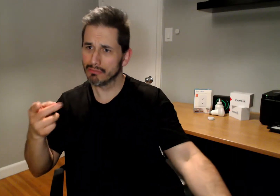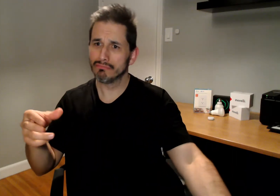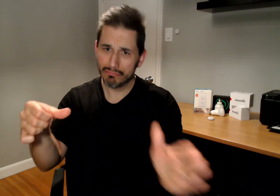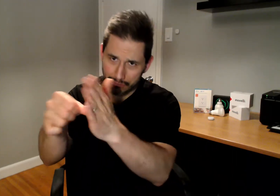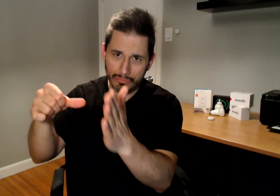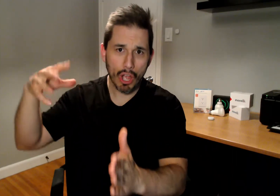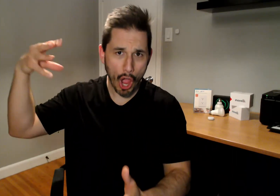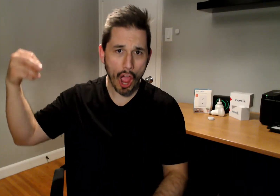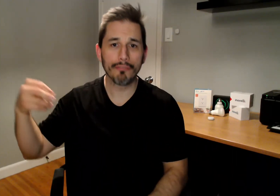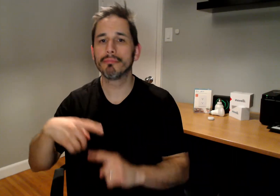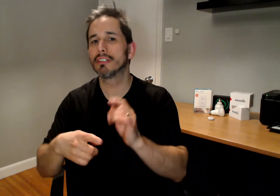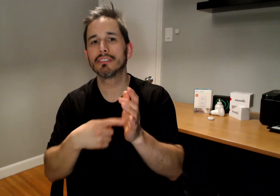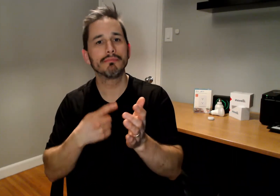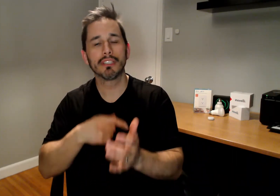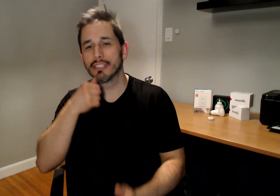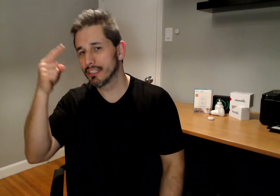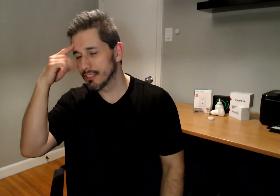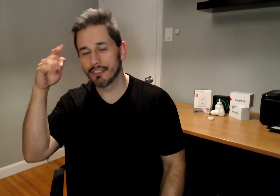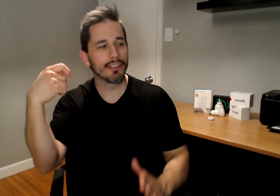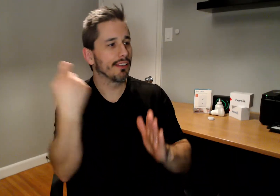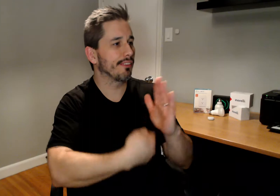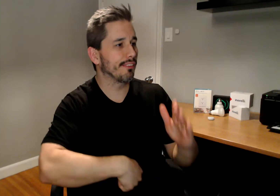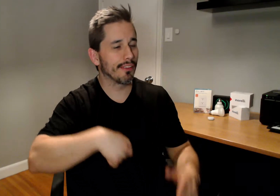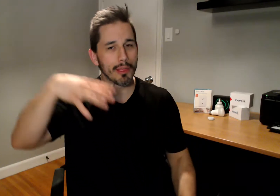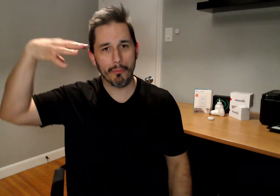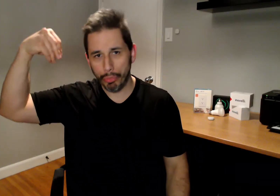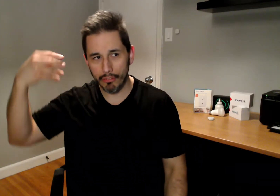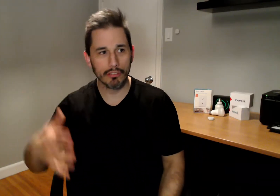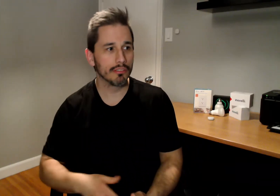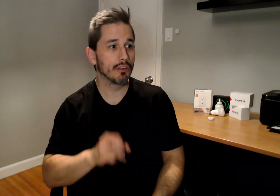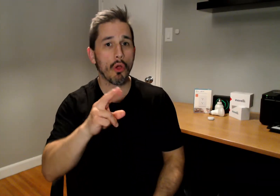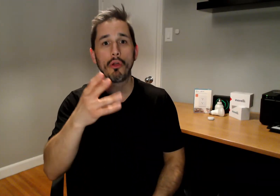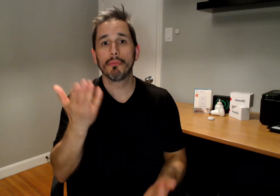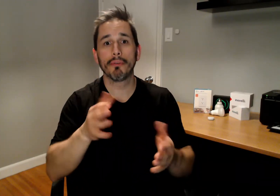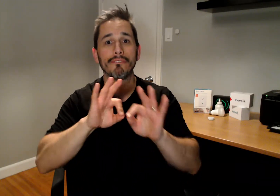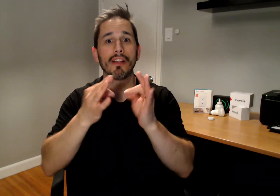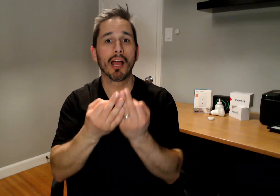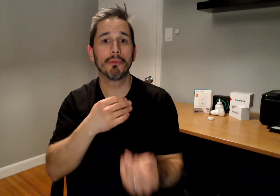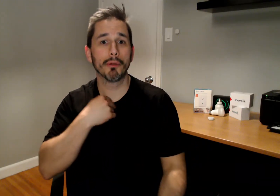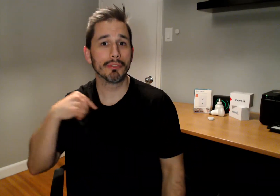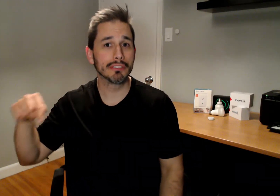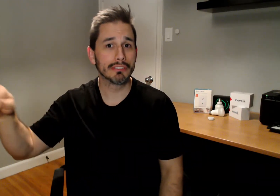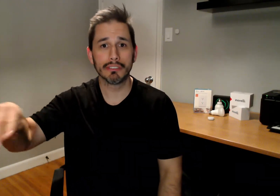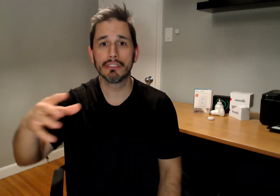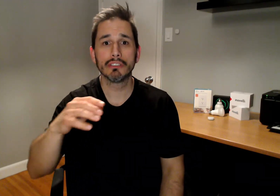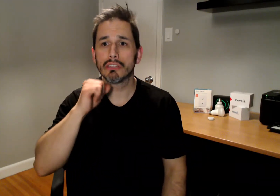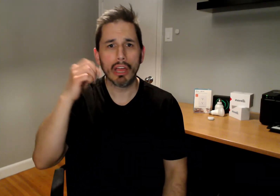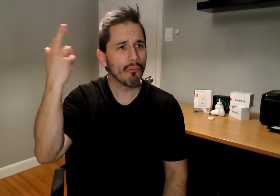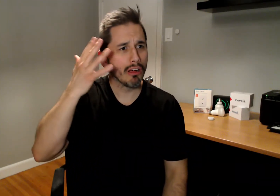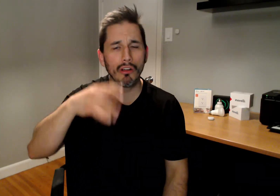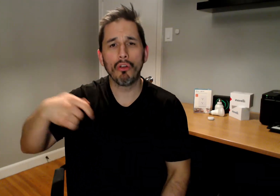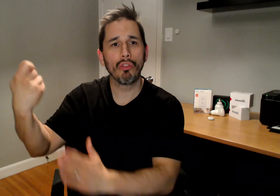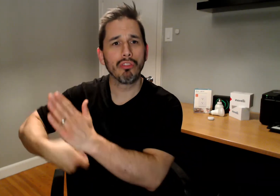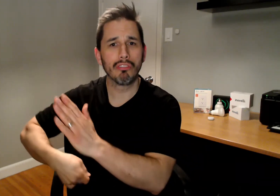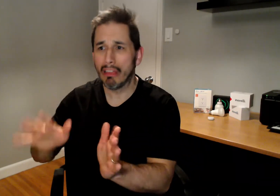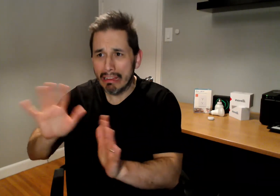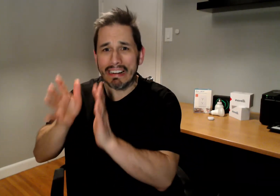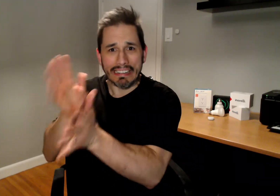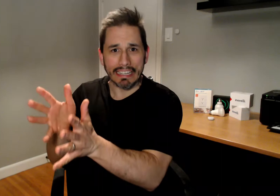it. I've also installed a smart button in her room, but sometimes she does just forget and she turns off that traditional light switch, and